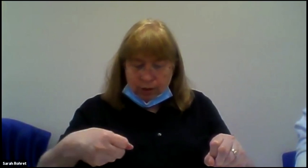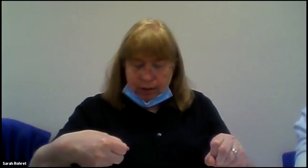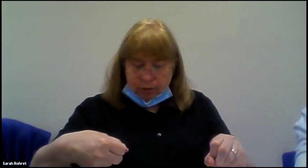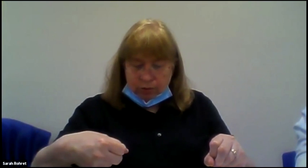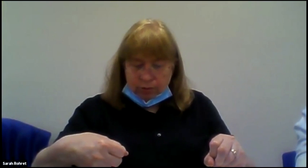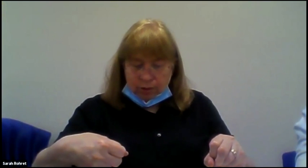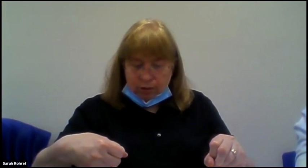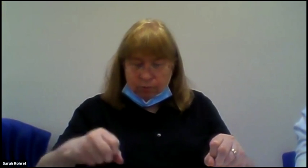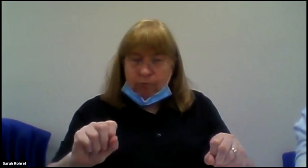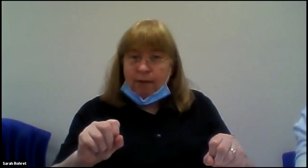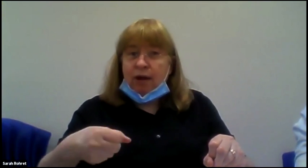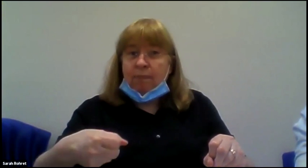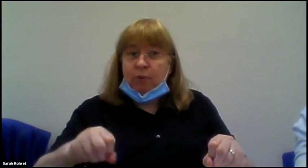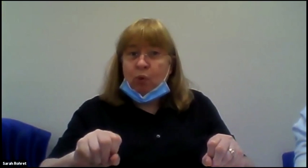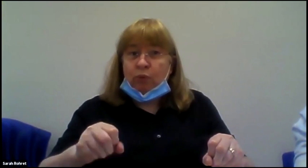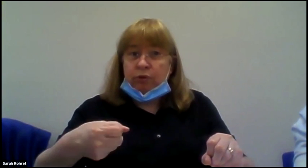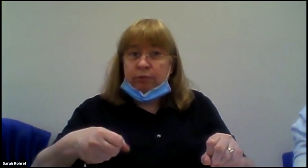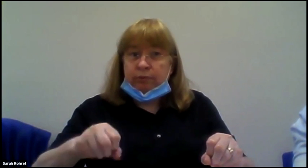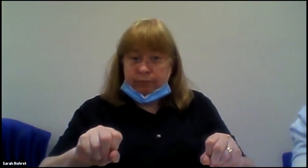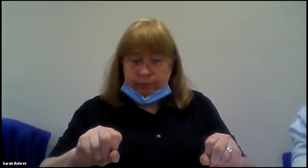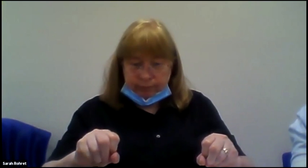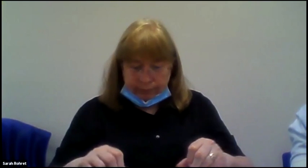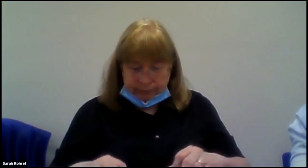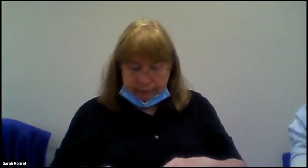Like you're revving up the motor.